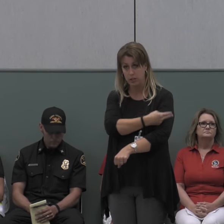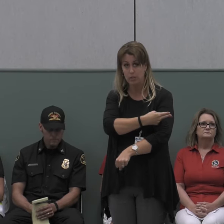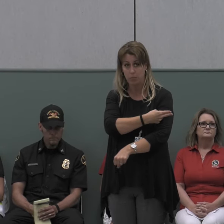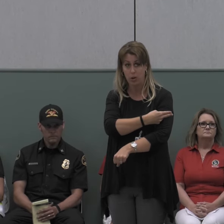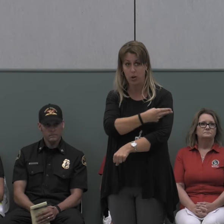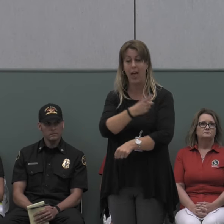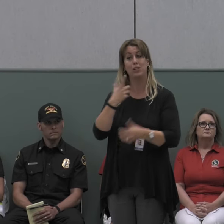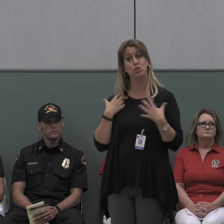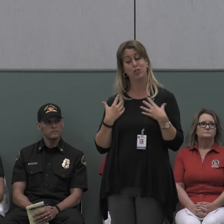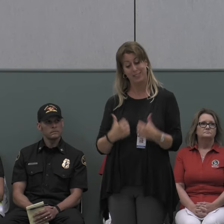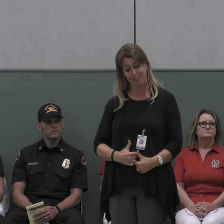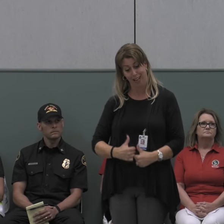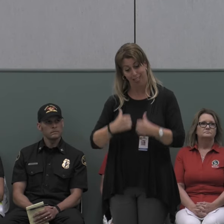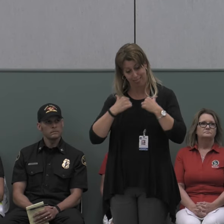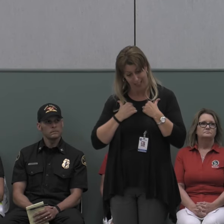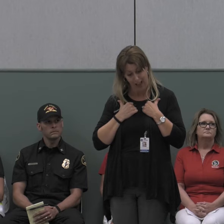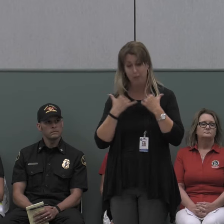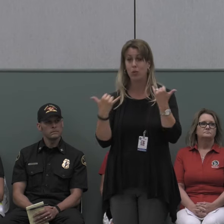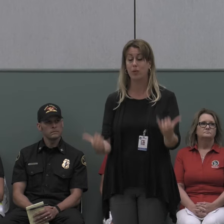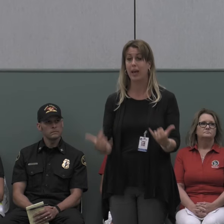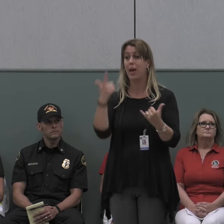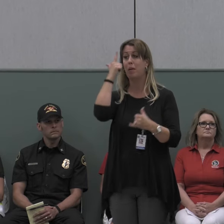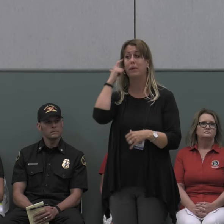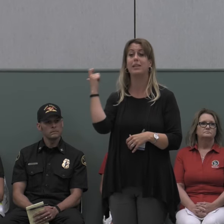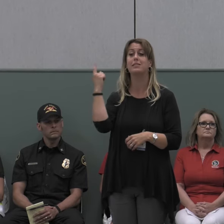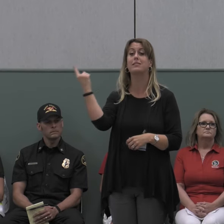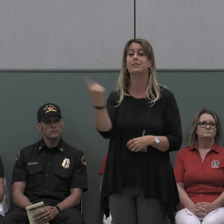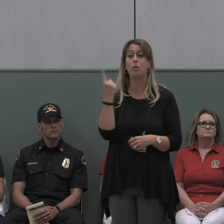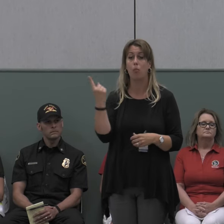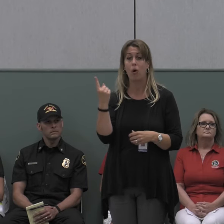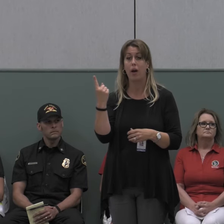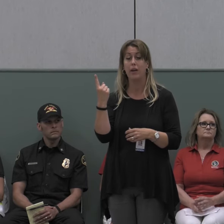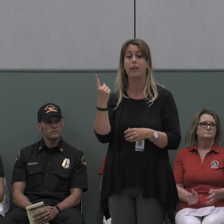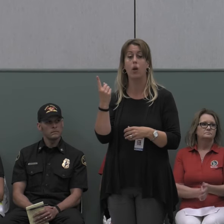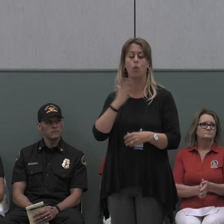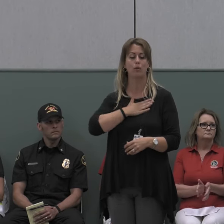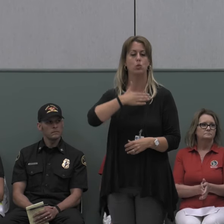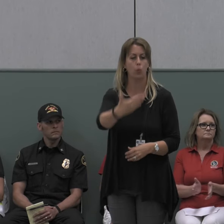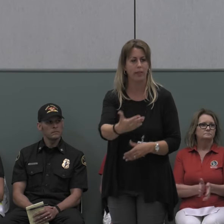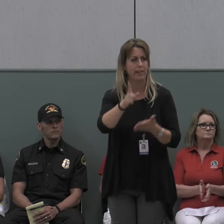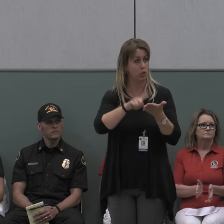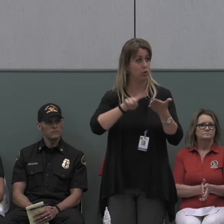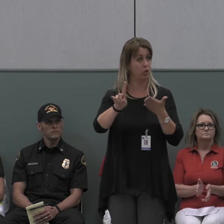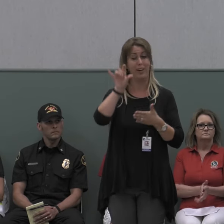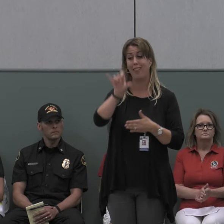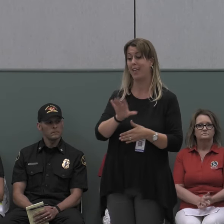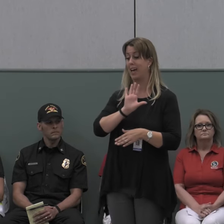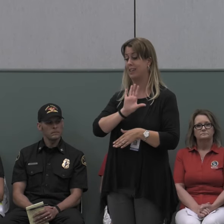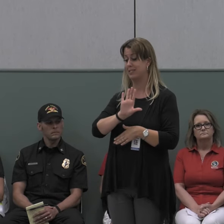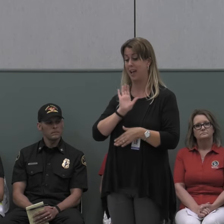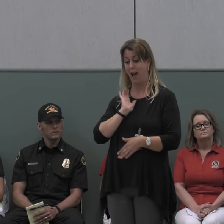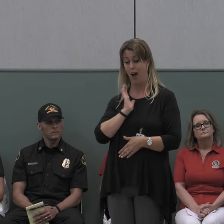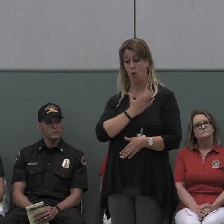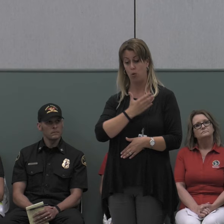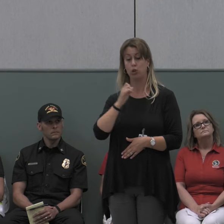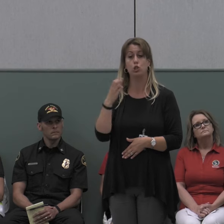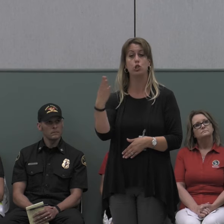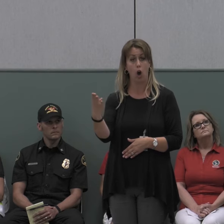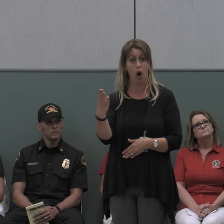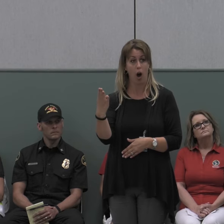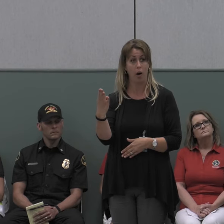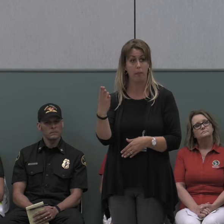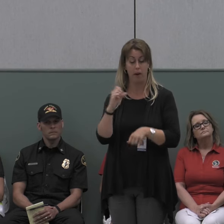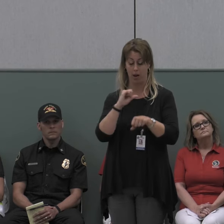say, count me in, I will check. That is our job. That is your job. This is